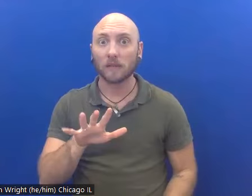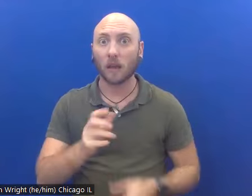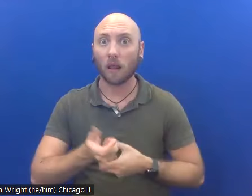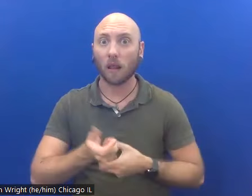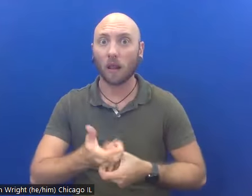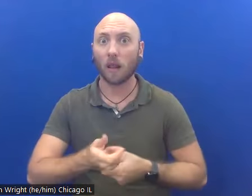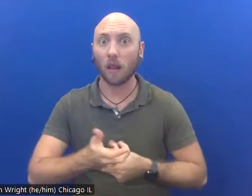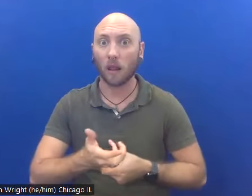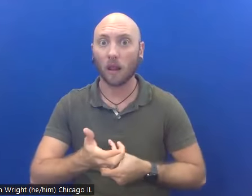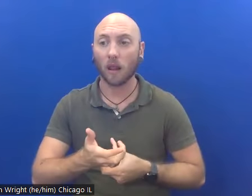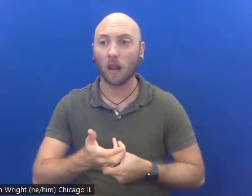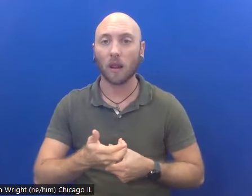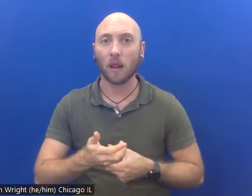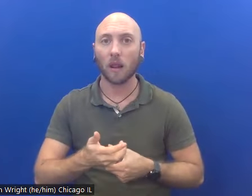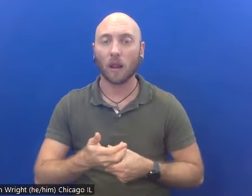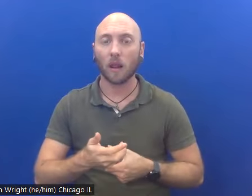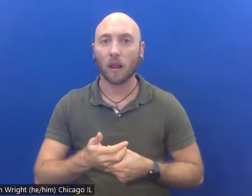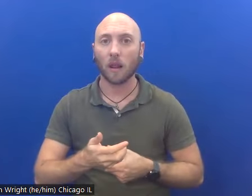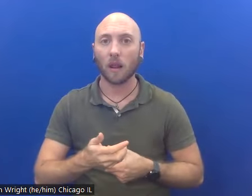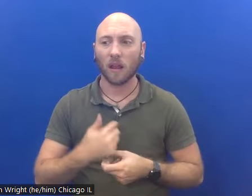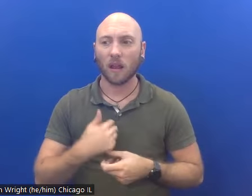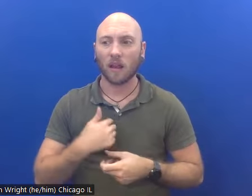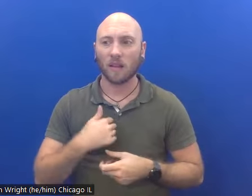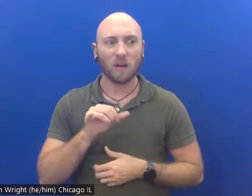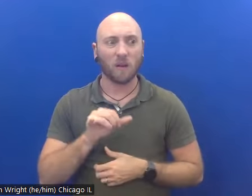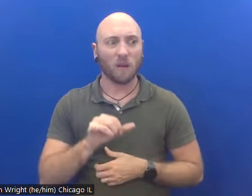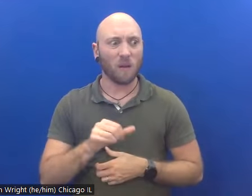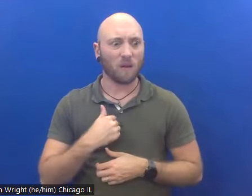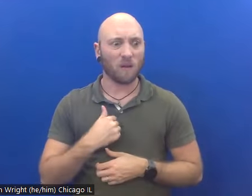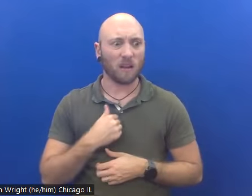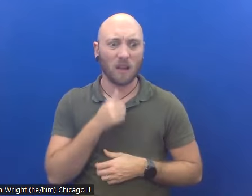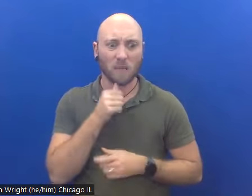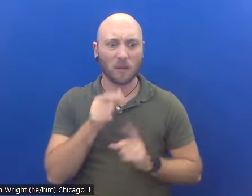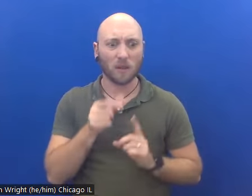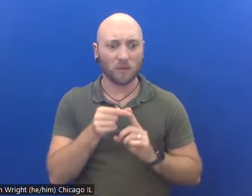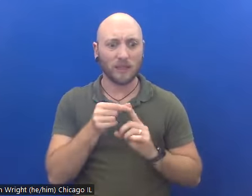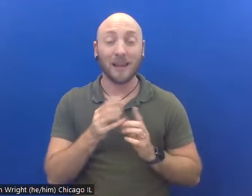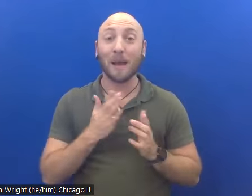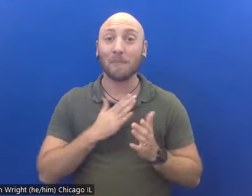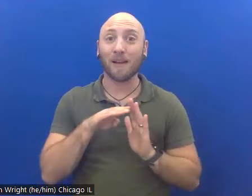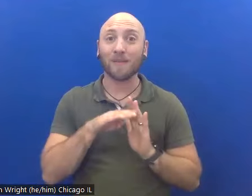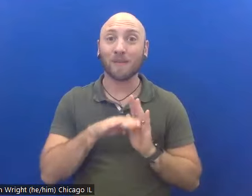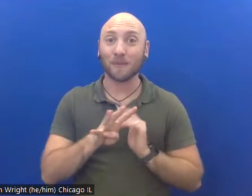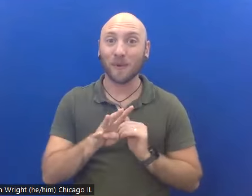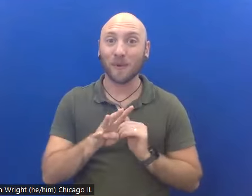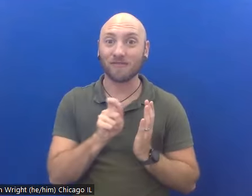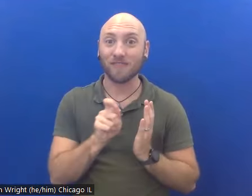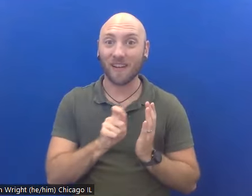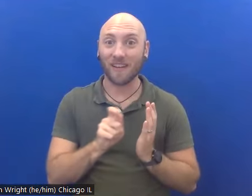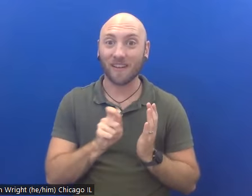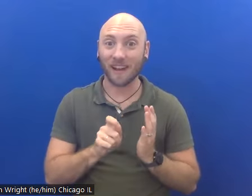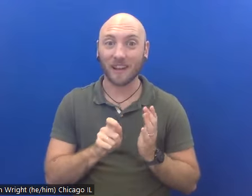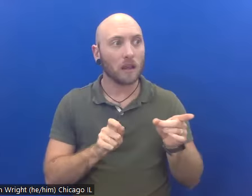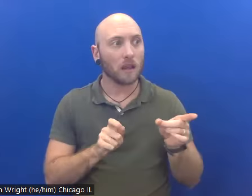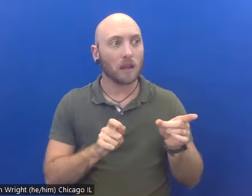I'm not original at all. Because everything I have my 4th step, my sponsor has experience with. I actually do it with another sponsor. He has experience with that, right?